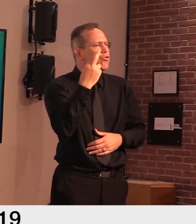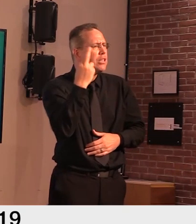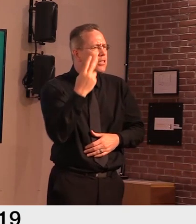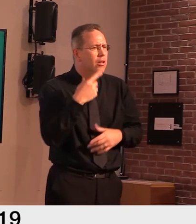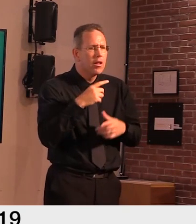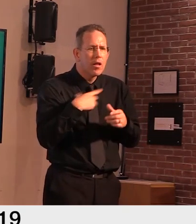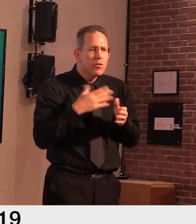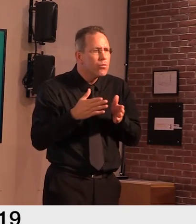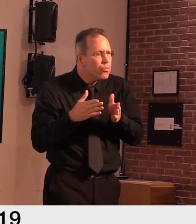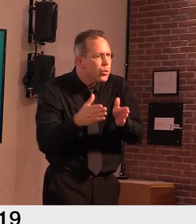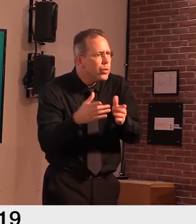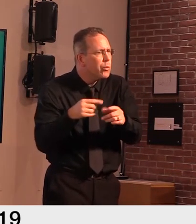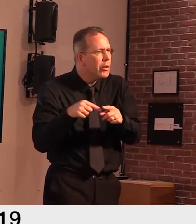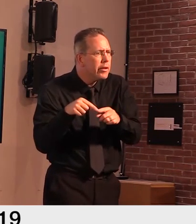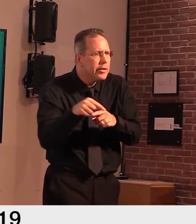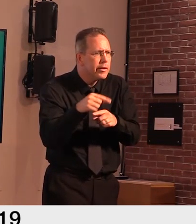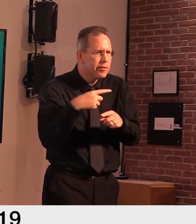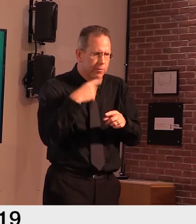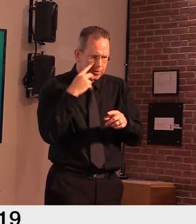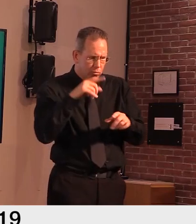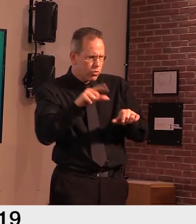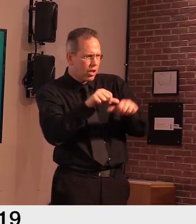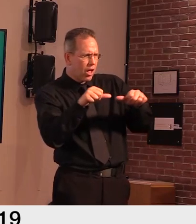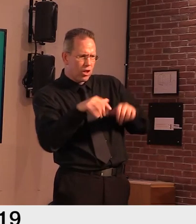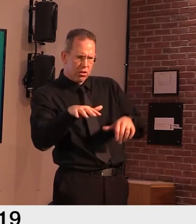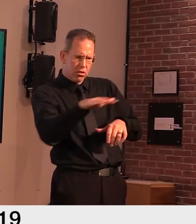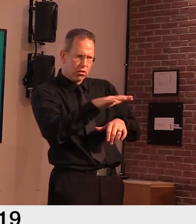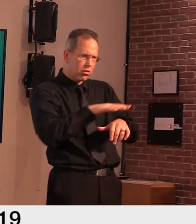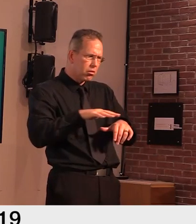feet apart from each other. So